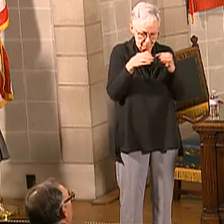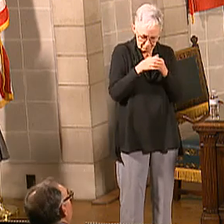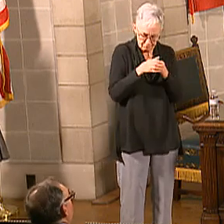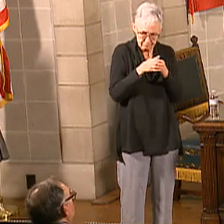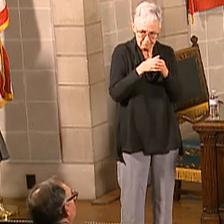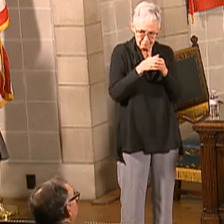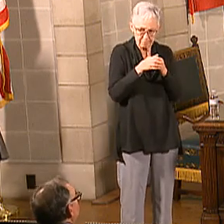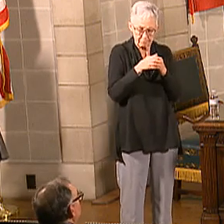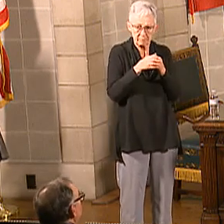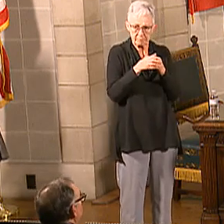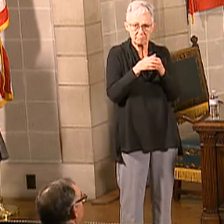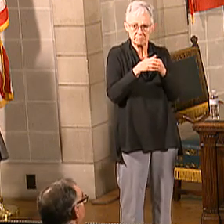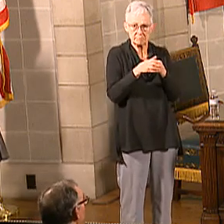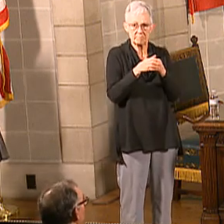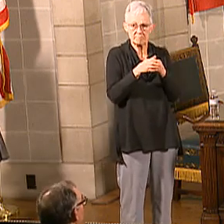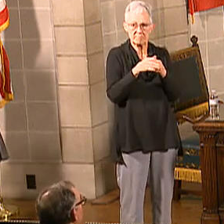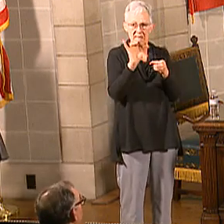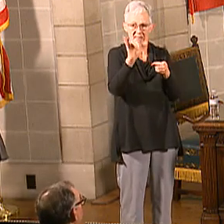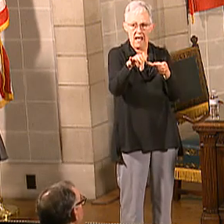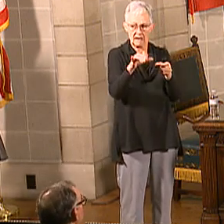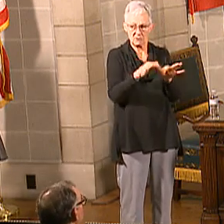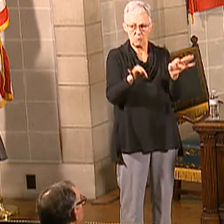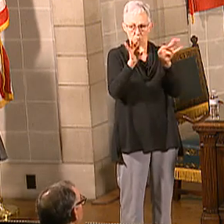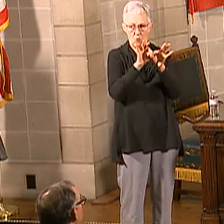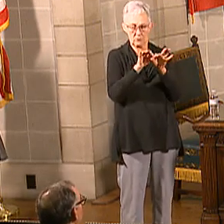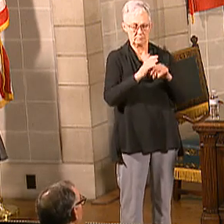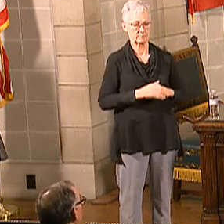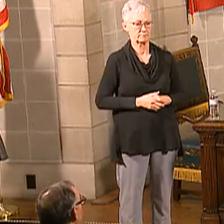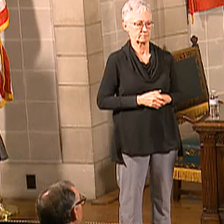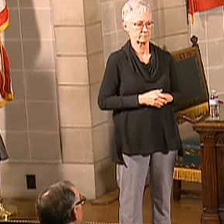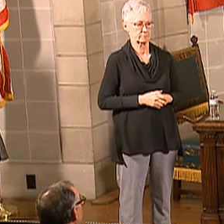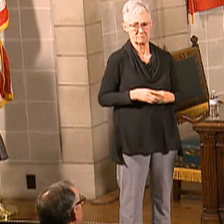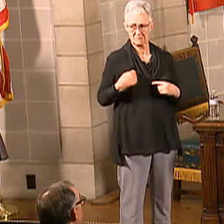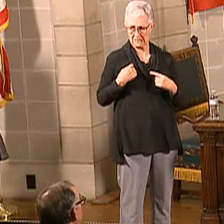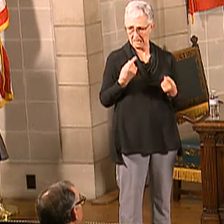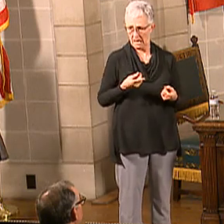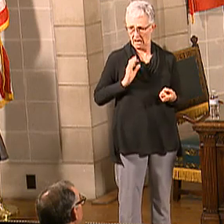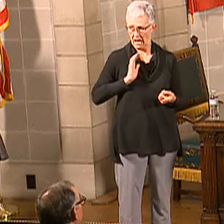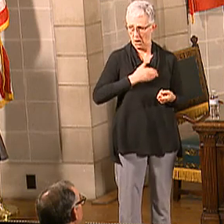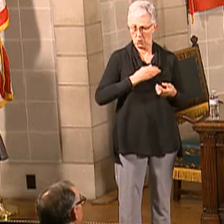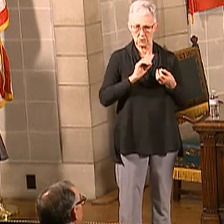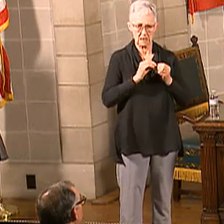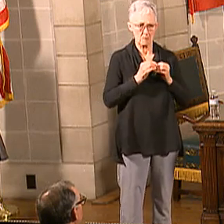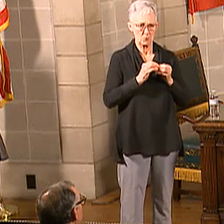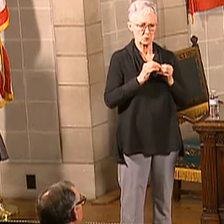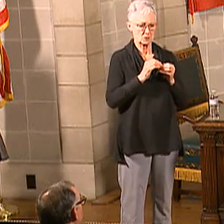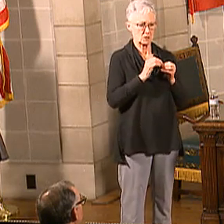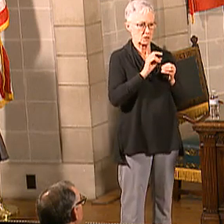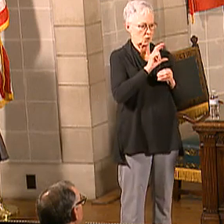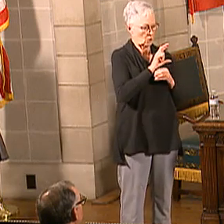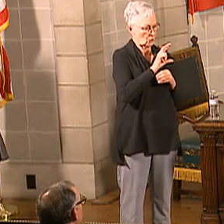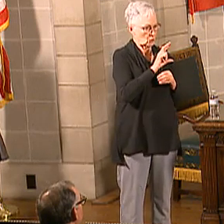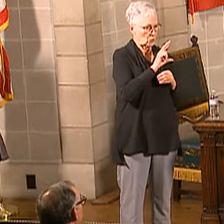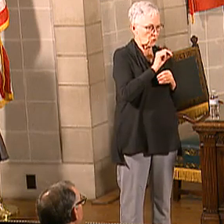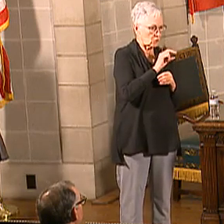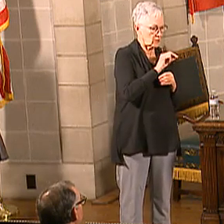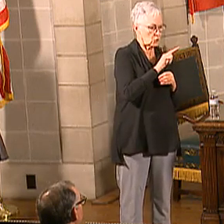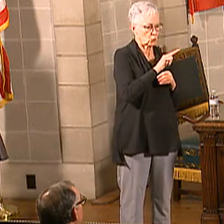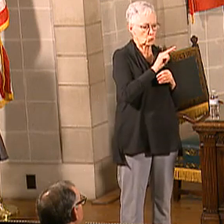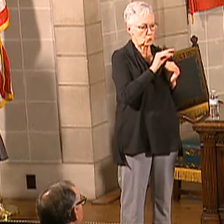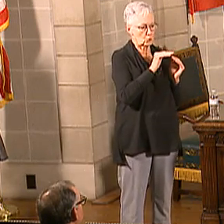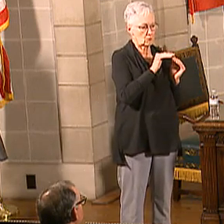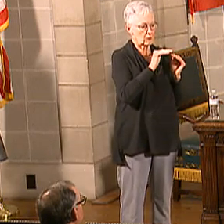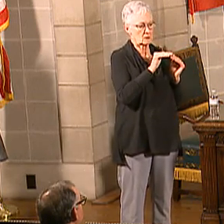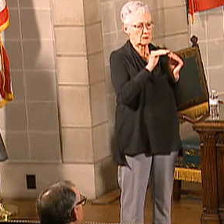stable. We do expect them to go up, but we are continually reinforcing with people, don't get together in large